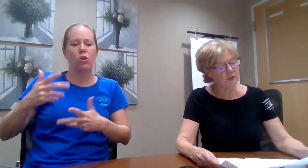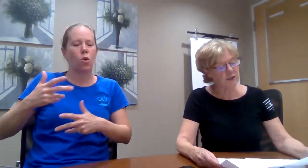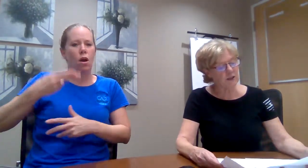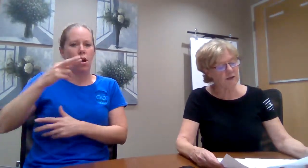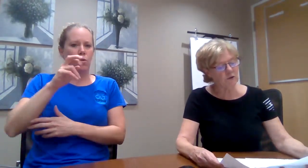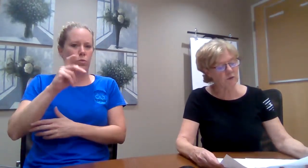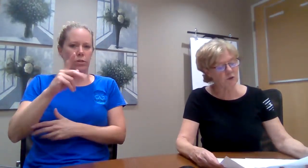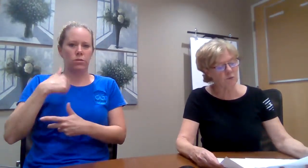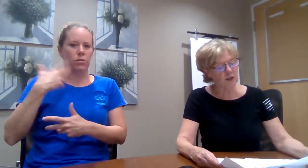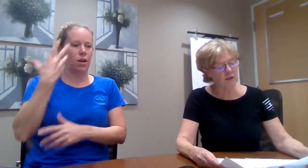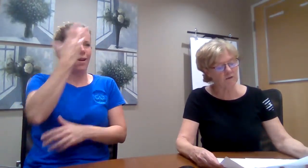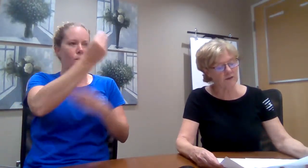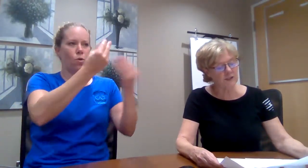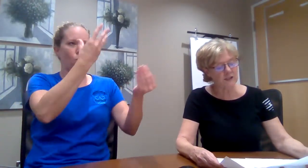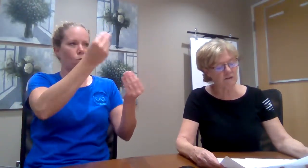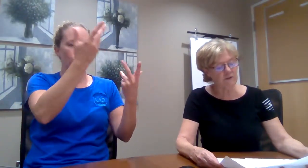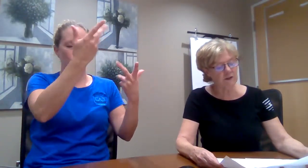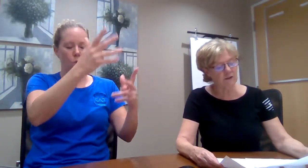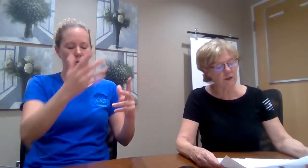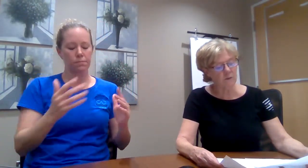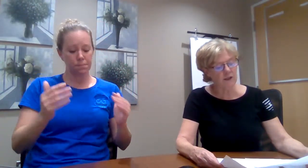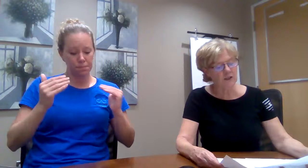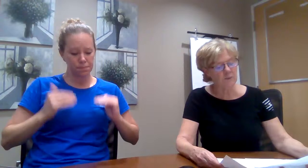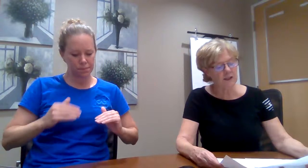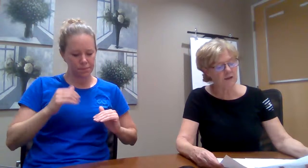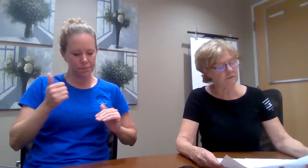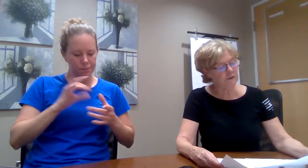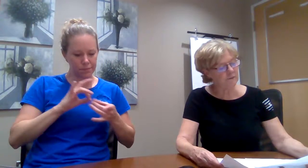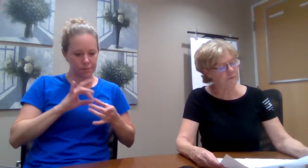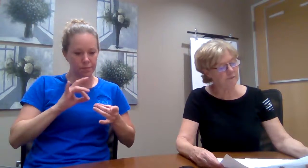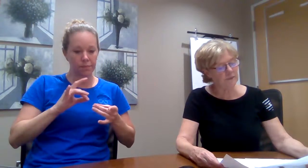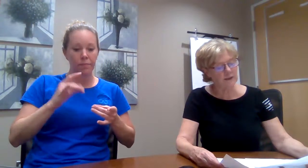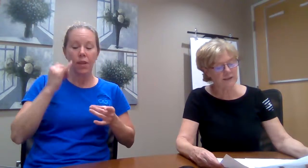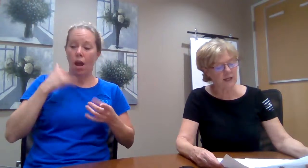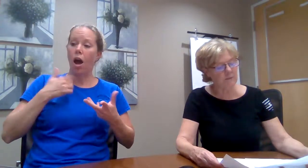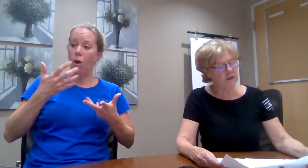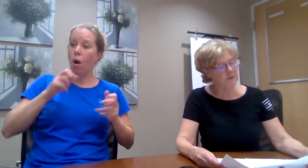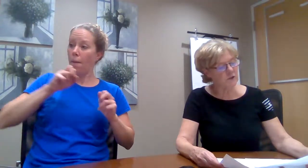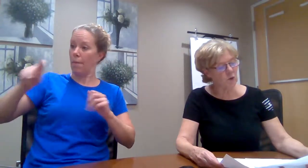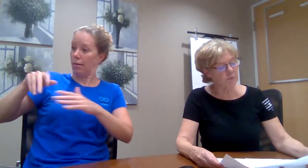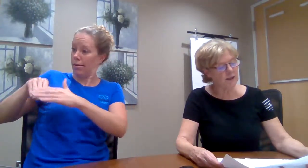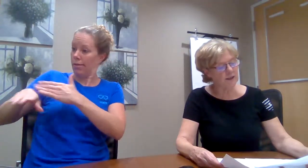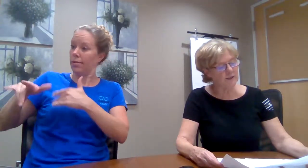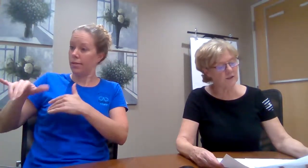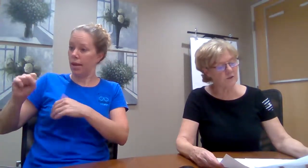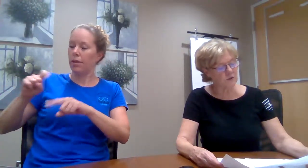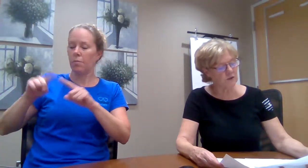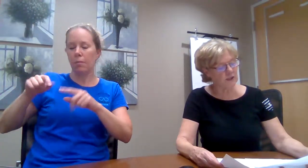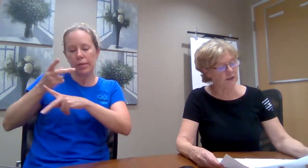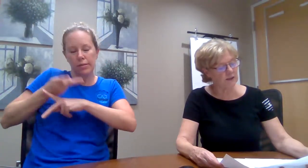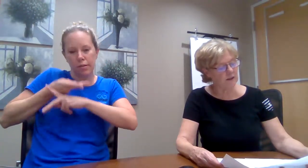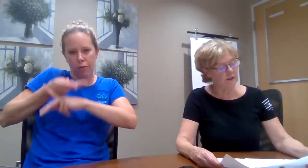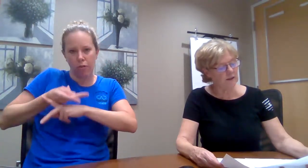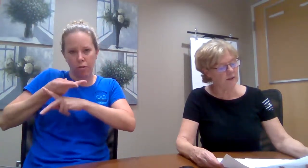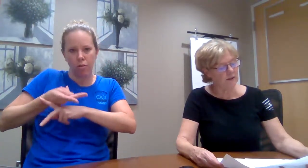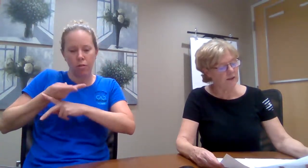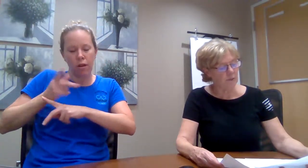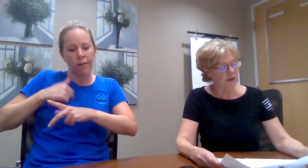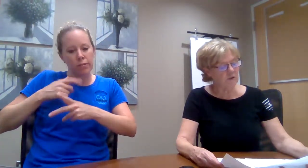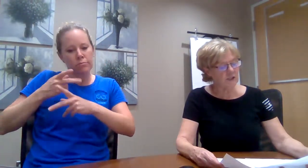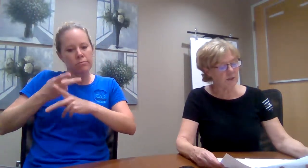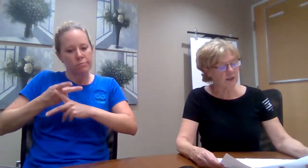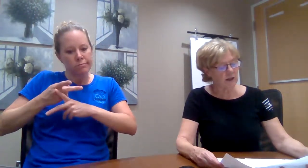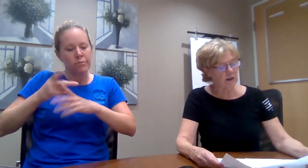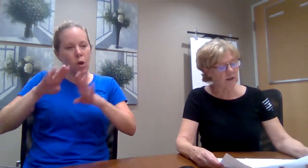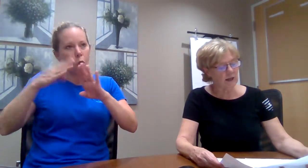As much as I would love to resume regular visits, I feel we need to be careful. The timing of this opening is concerning. I